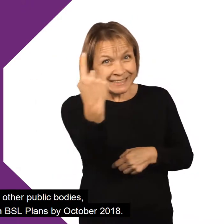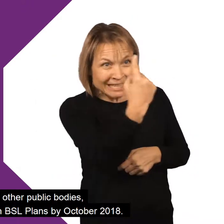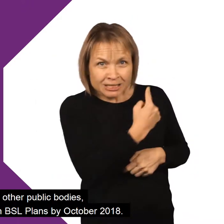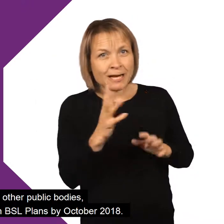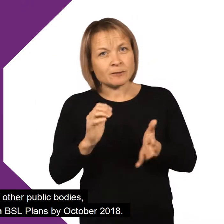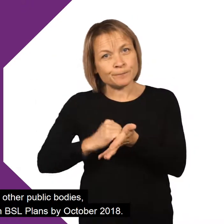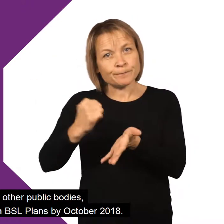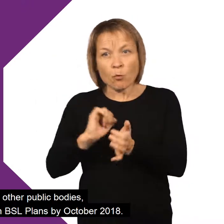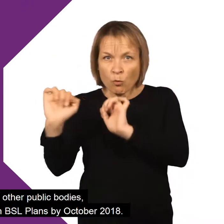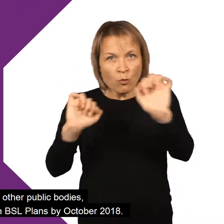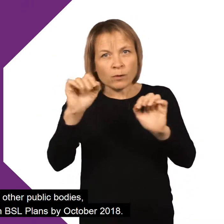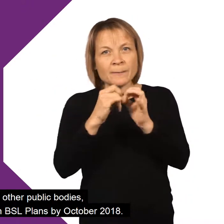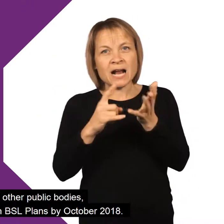BSL plans by October 2015.